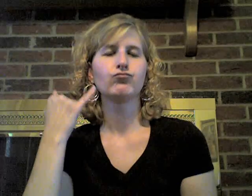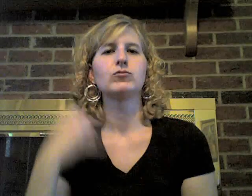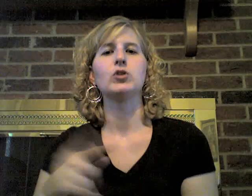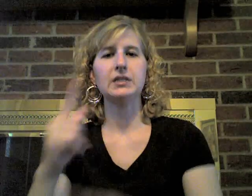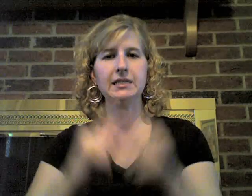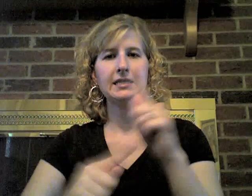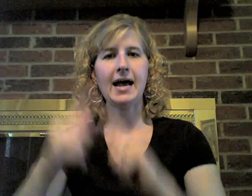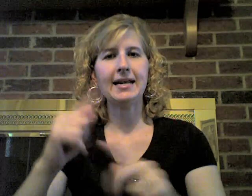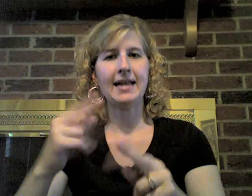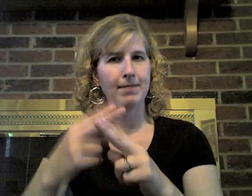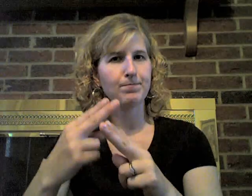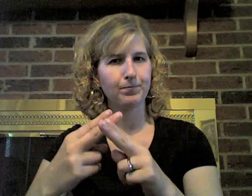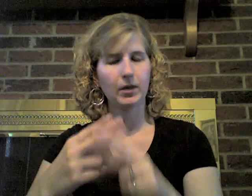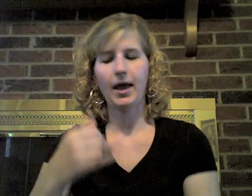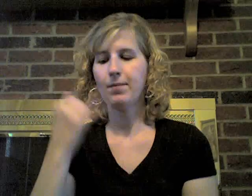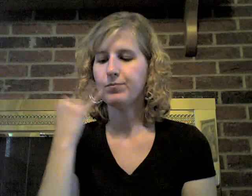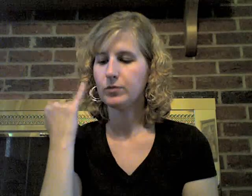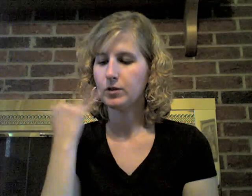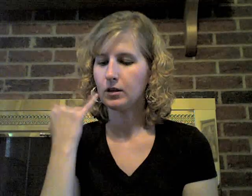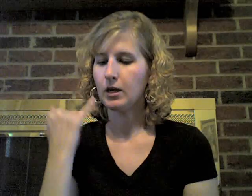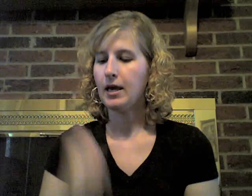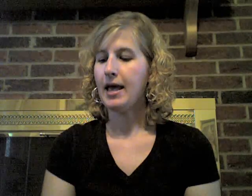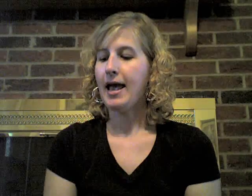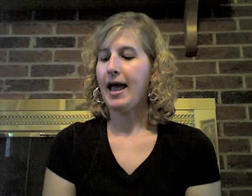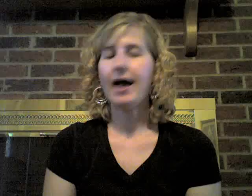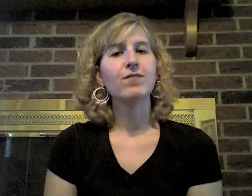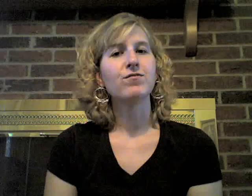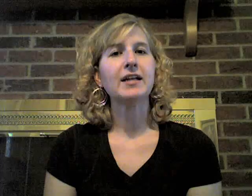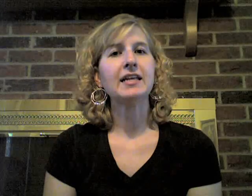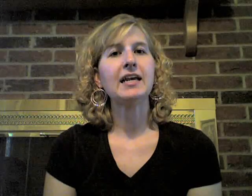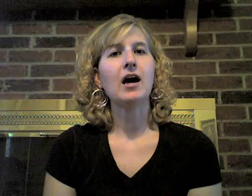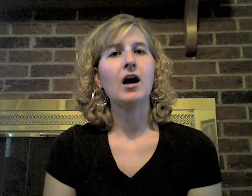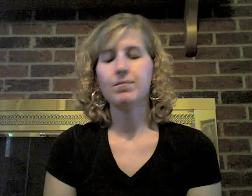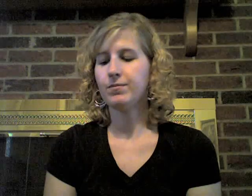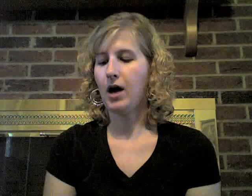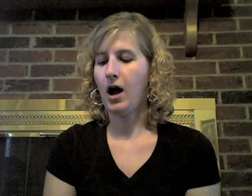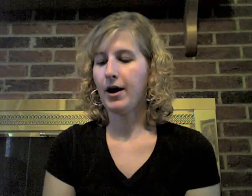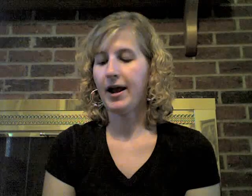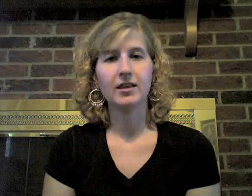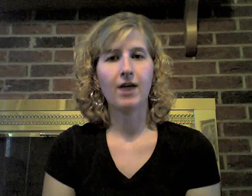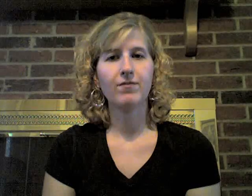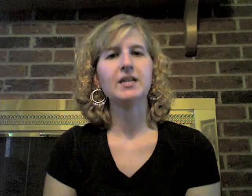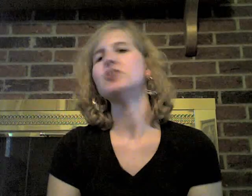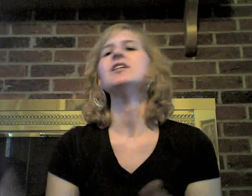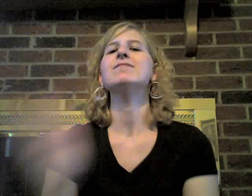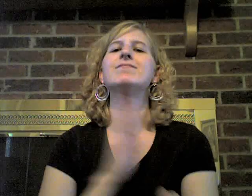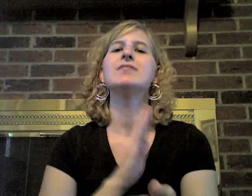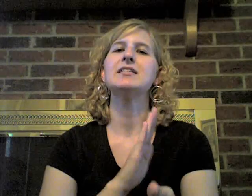So this is sign name, okay? And finally, our end of the conversation, nice to